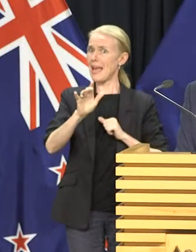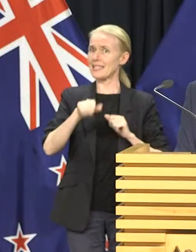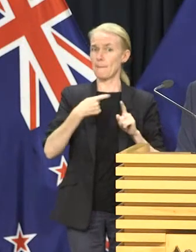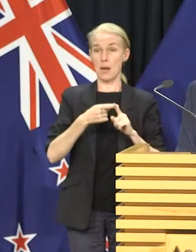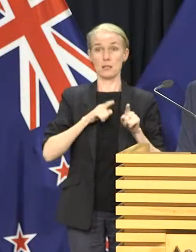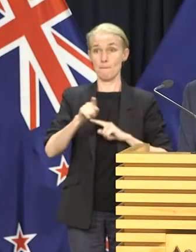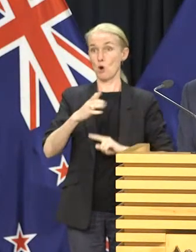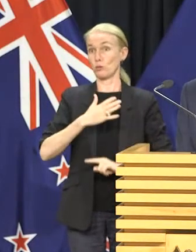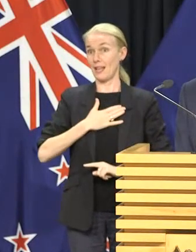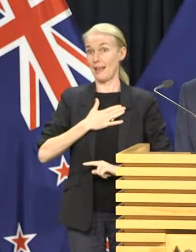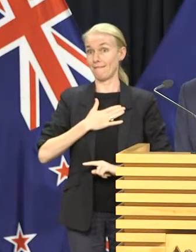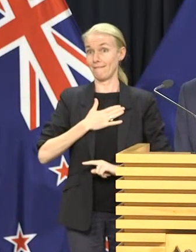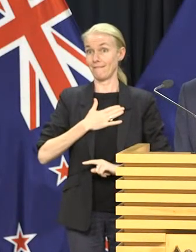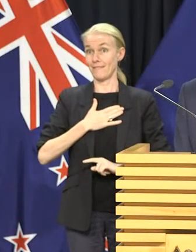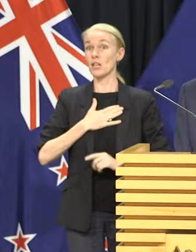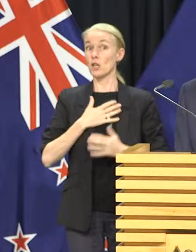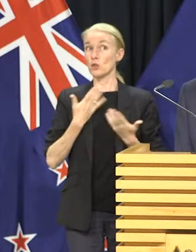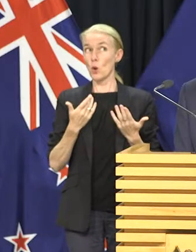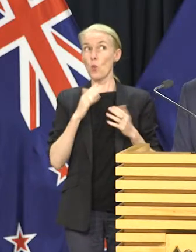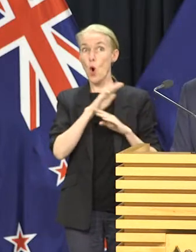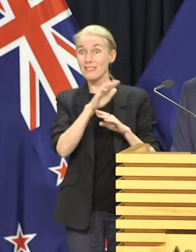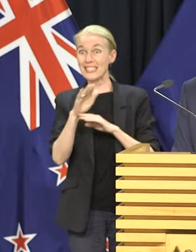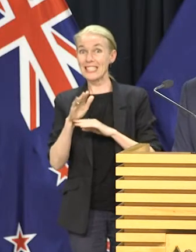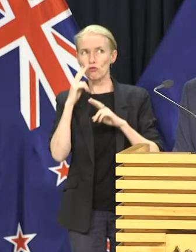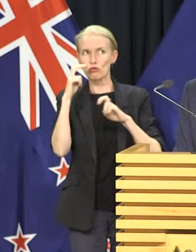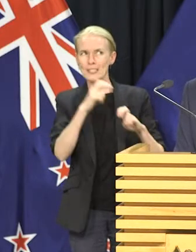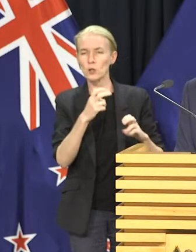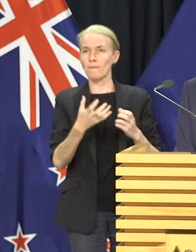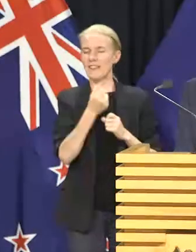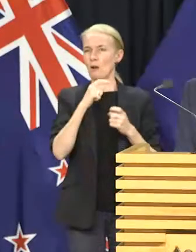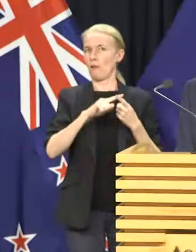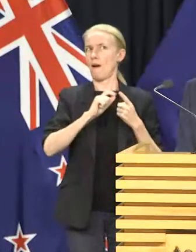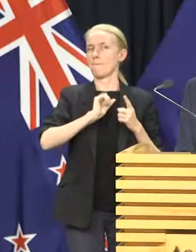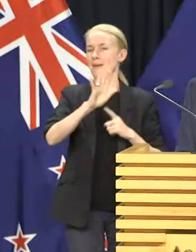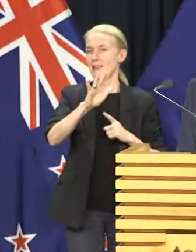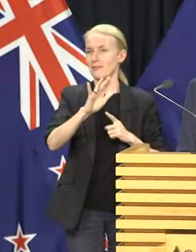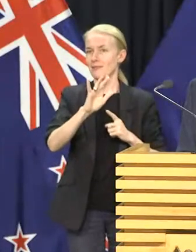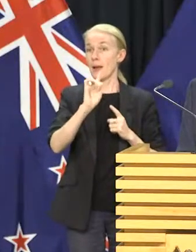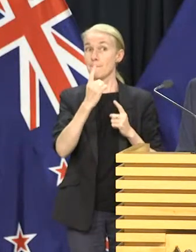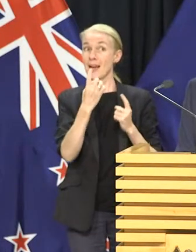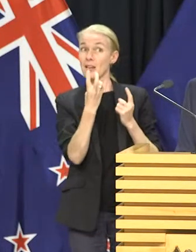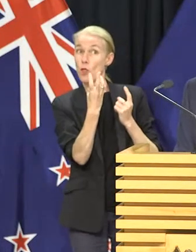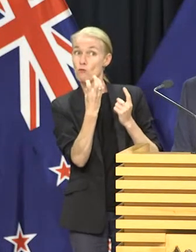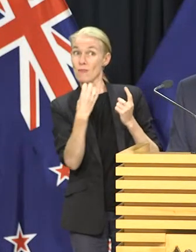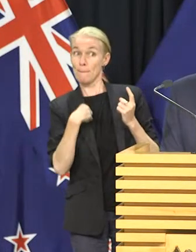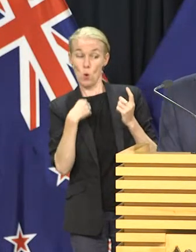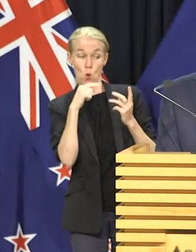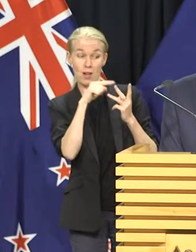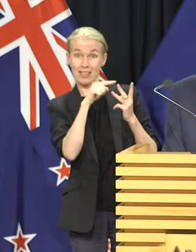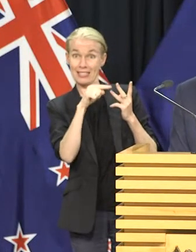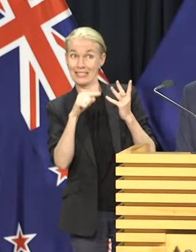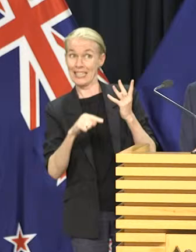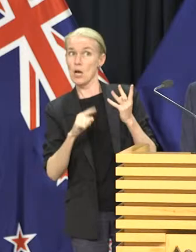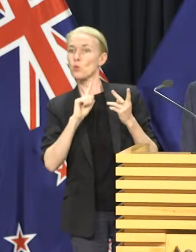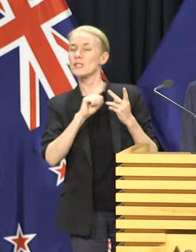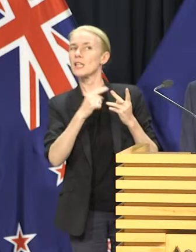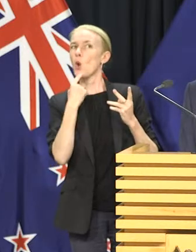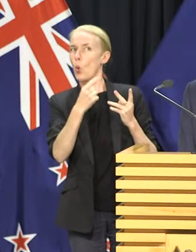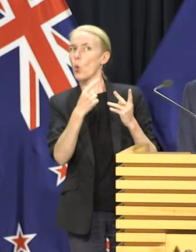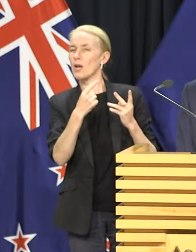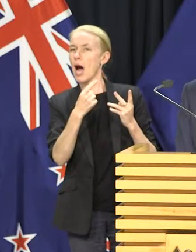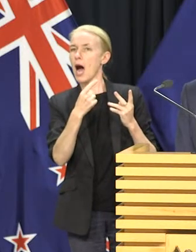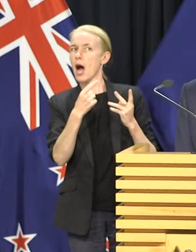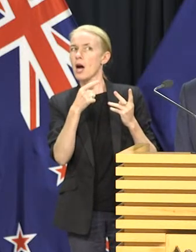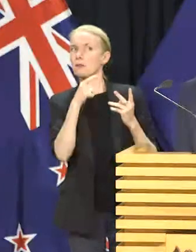in practice as it's rolled out in a number of countries. But our advance purchase agreements remain in place with